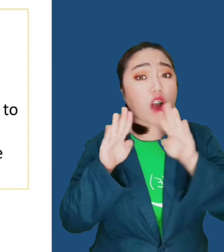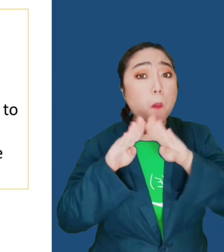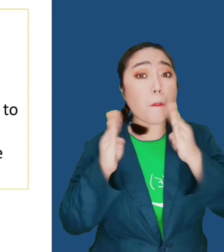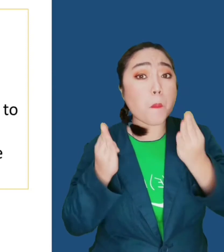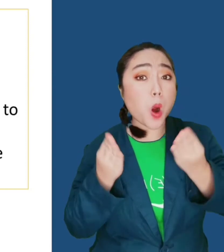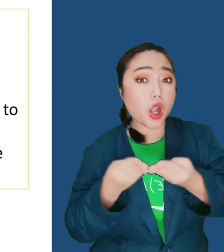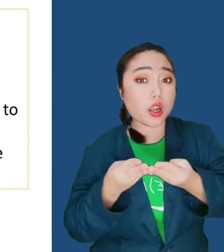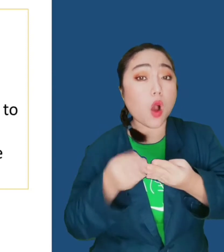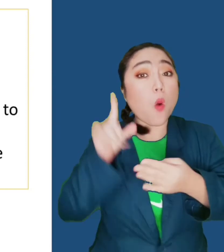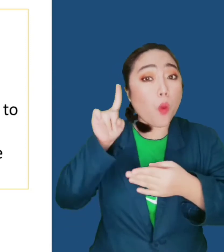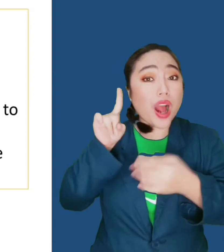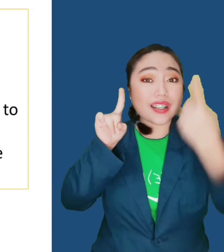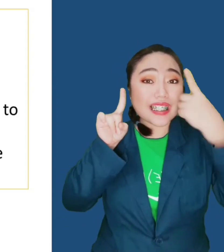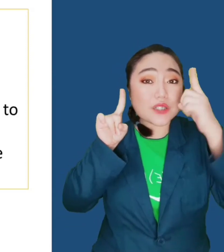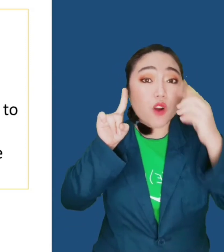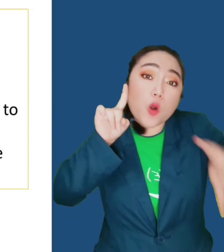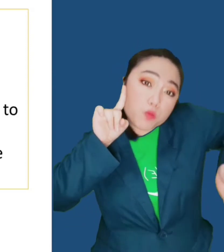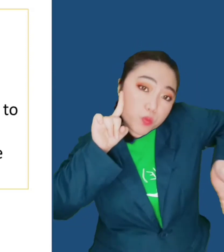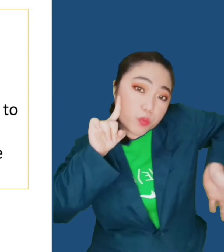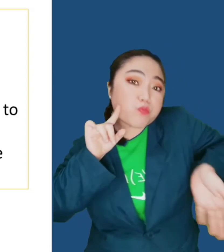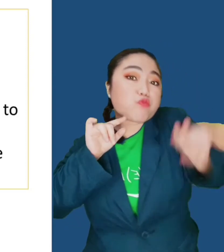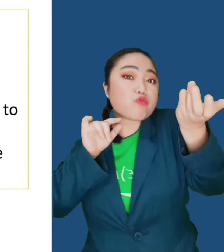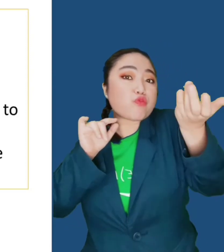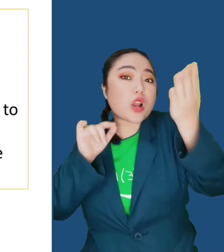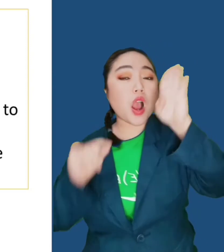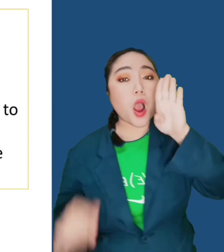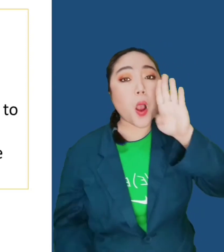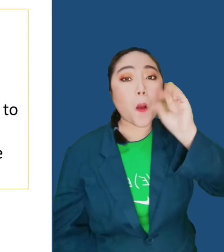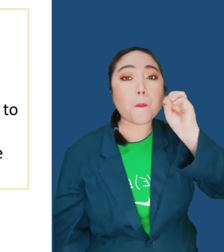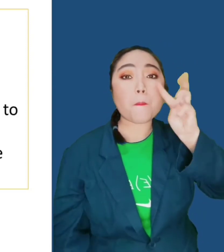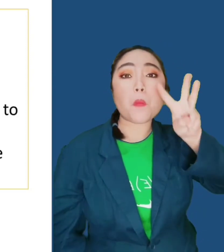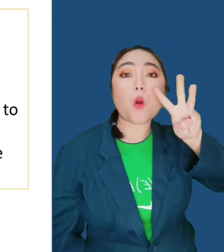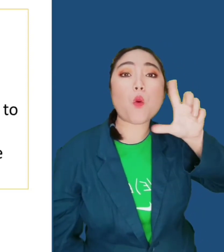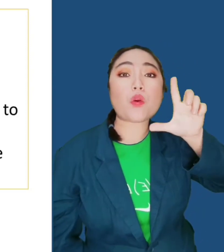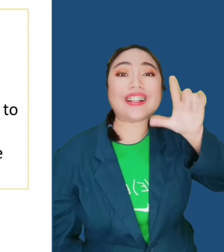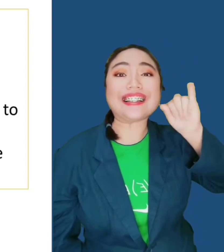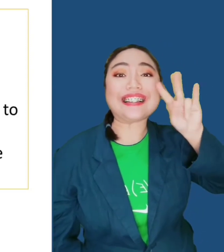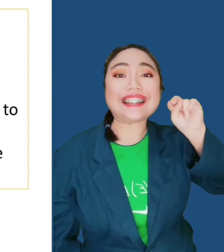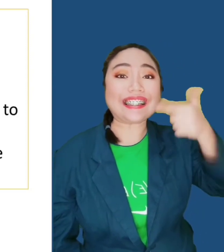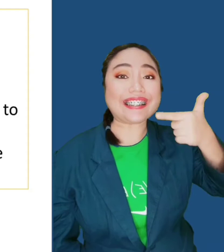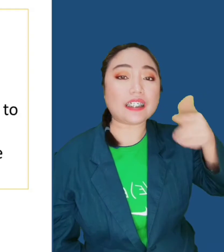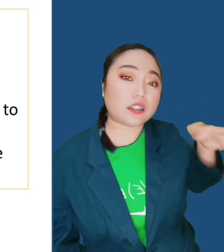There are two types of balls. One is a bowling ball.